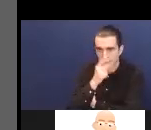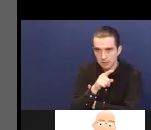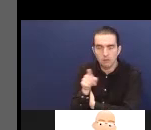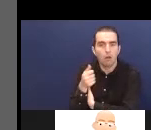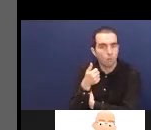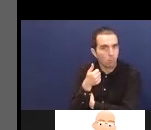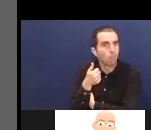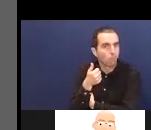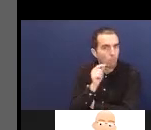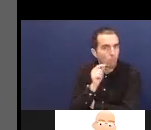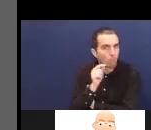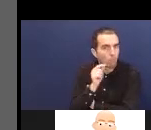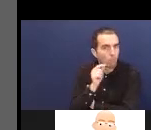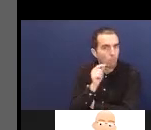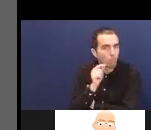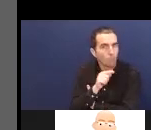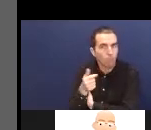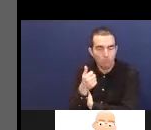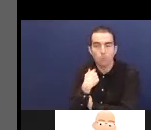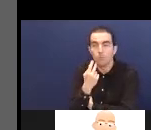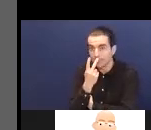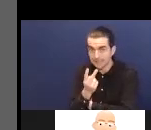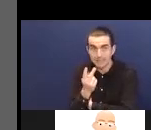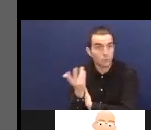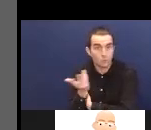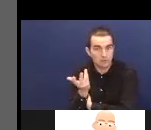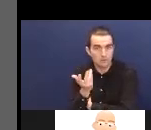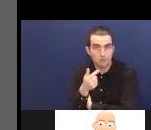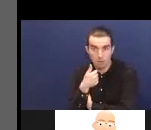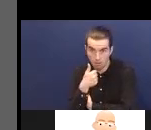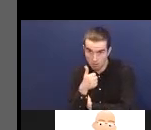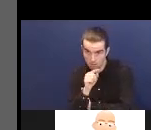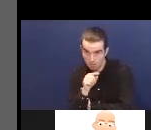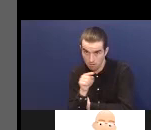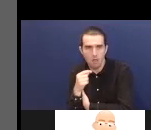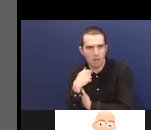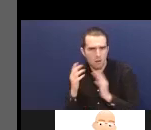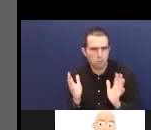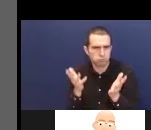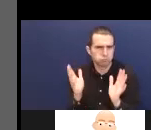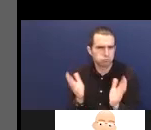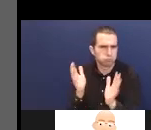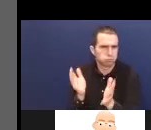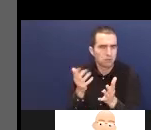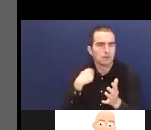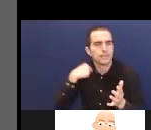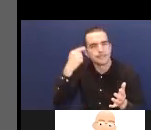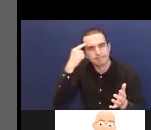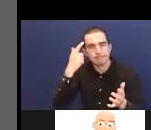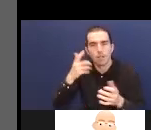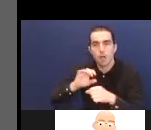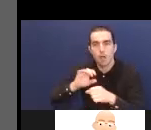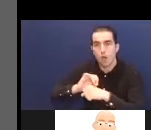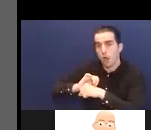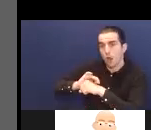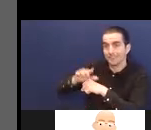for all of us, the COVID has shed light on problems that were existing before, but now we really had to respond.